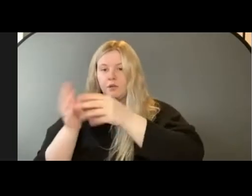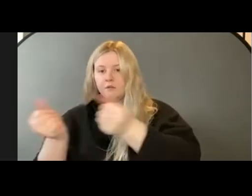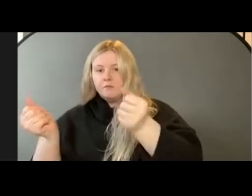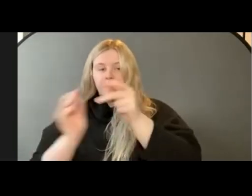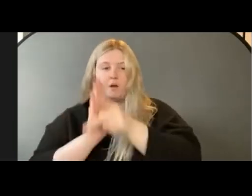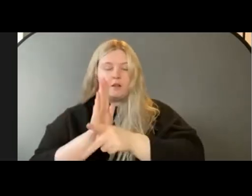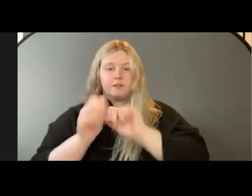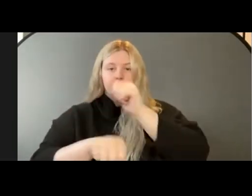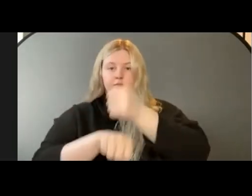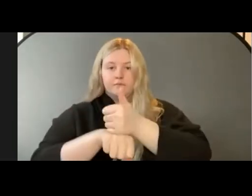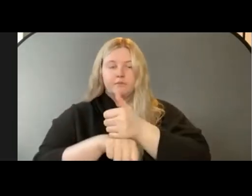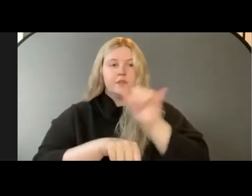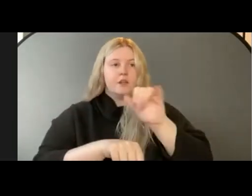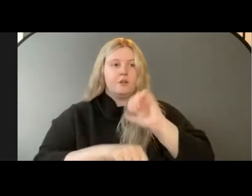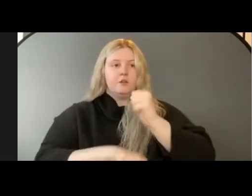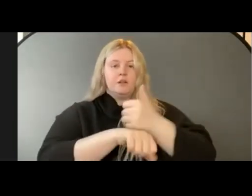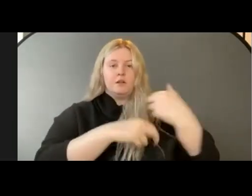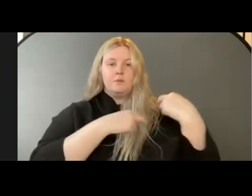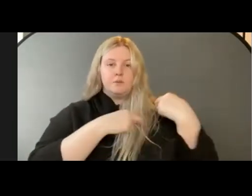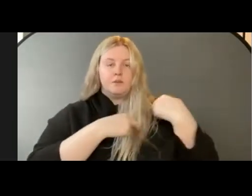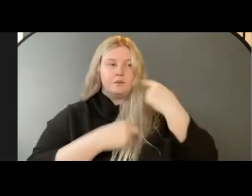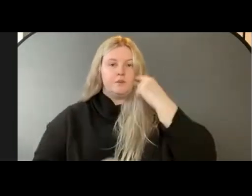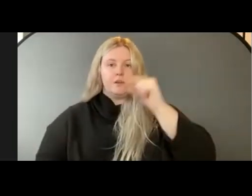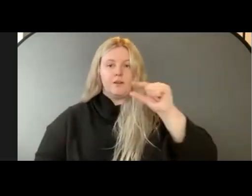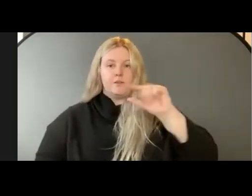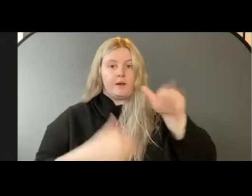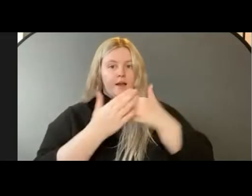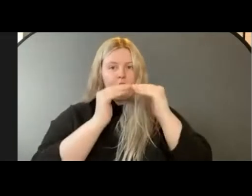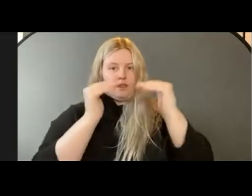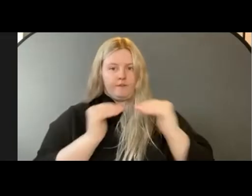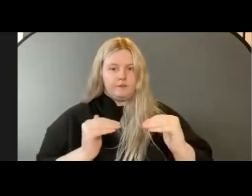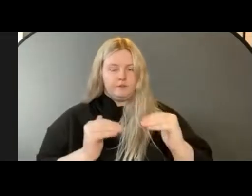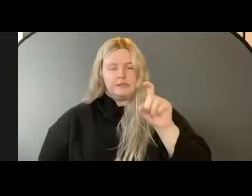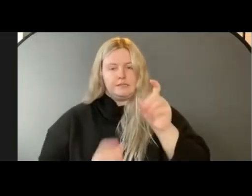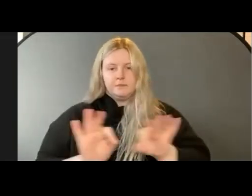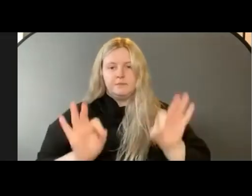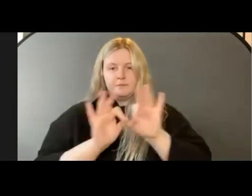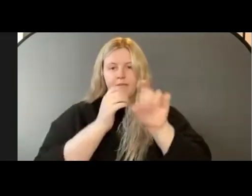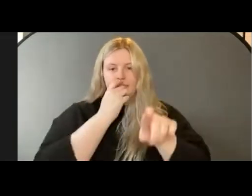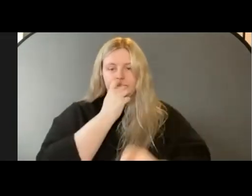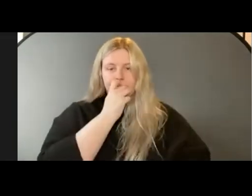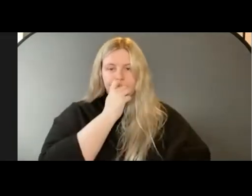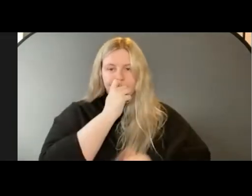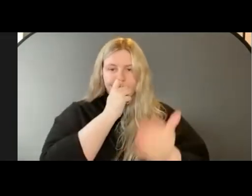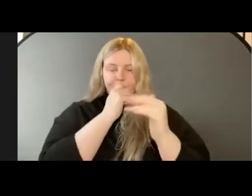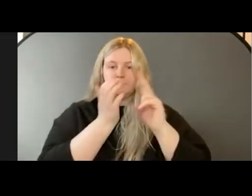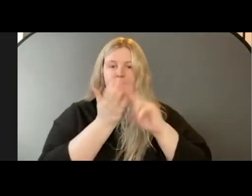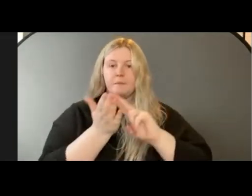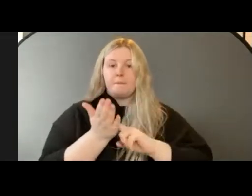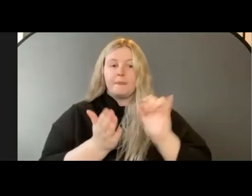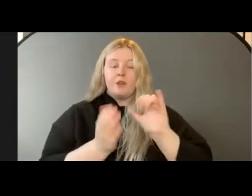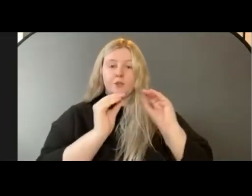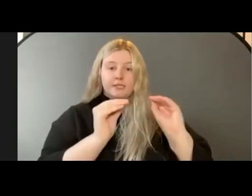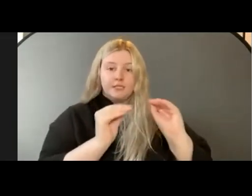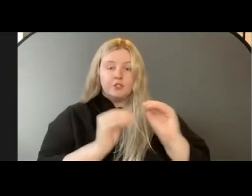improving accountability of governments at all levels, which we certainly need. A convention would also educate and empower and would see